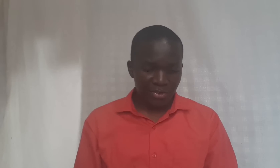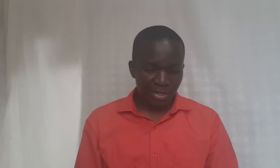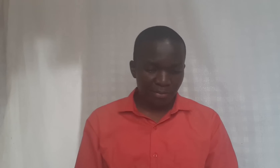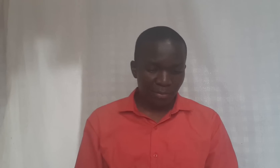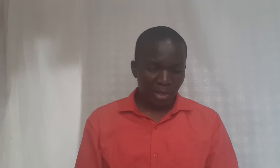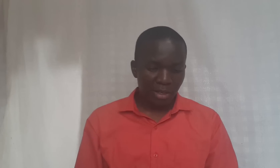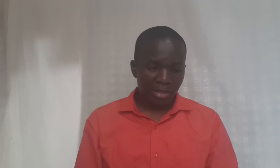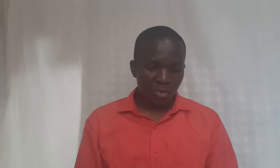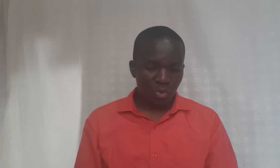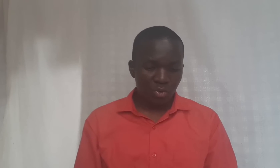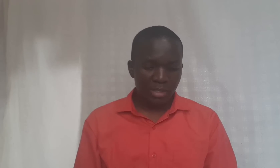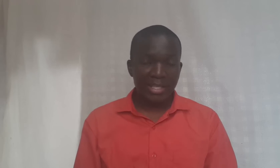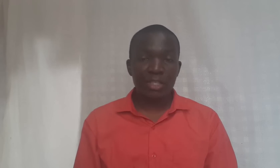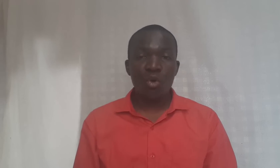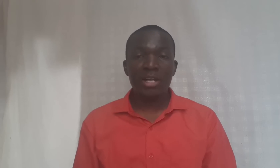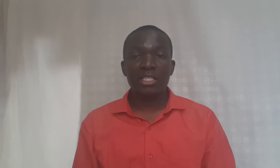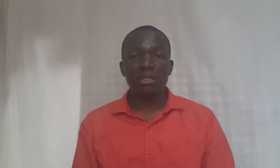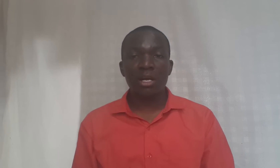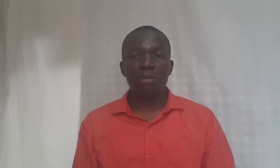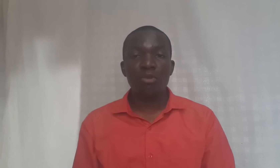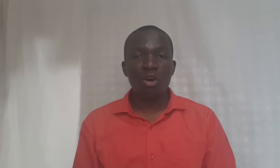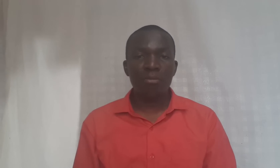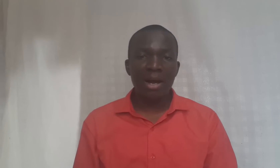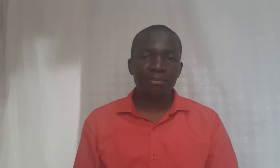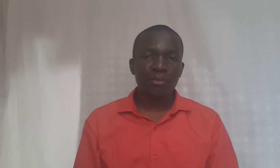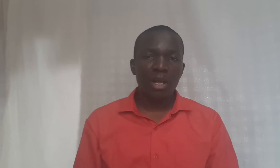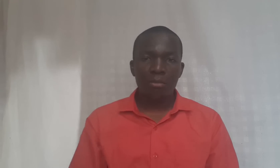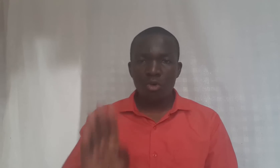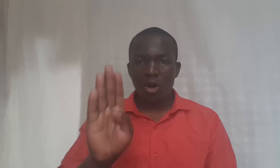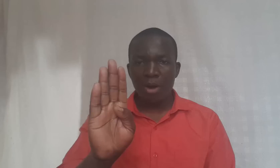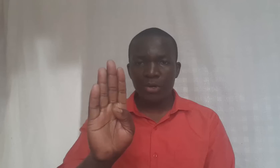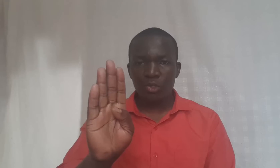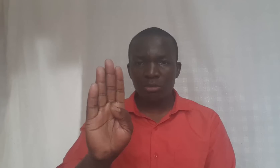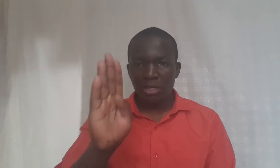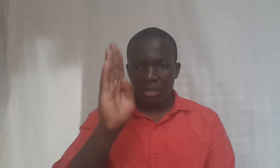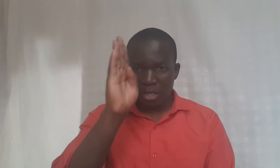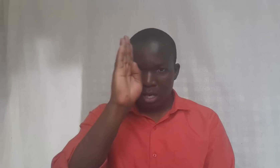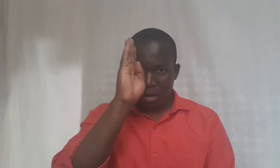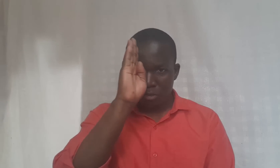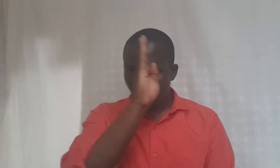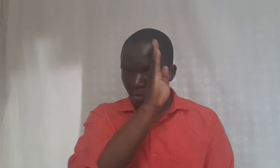country. Nakuru. The next one is Bungoma. Bungoma, we used to be Bungoma.